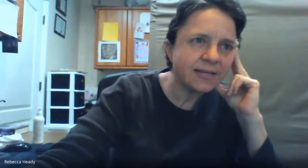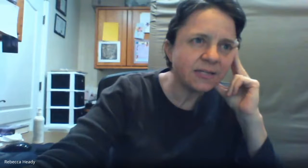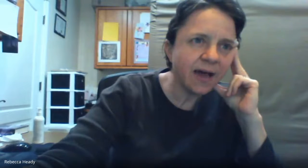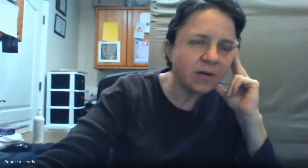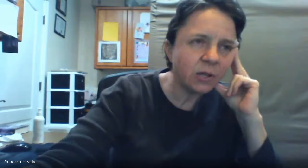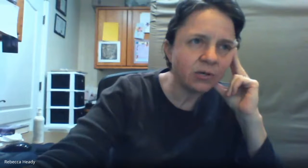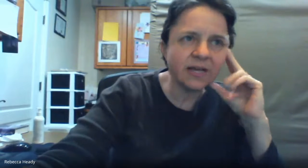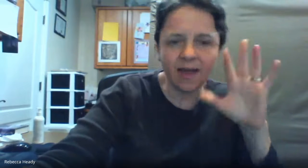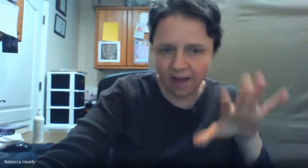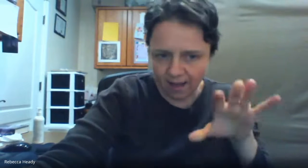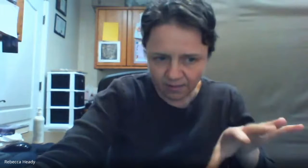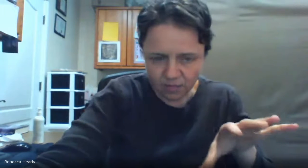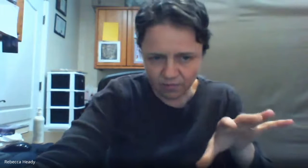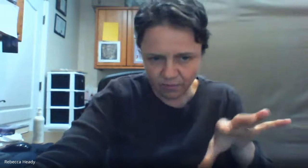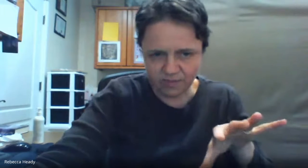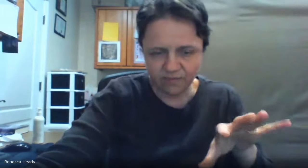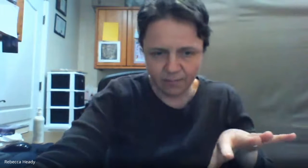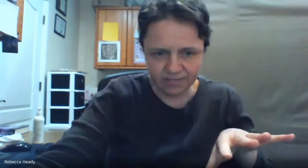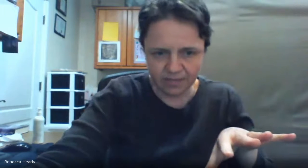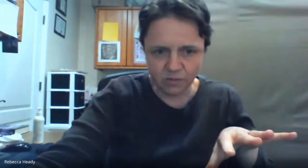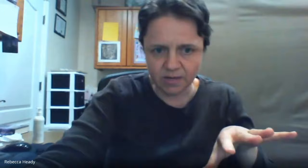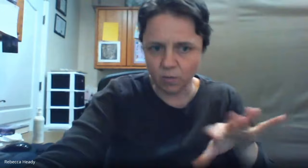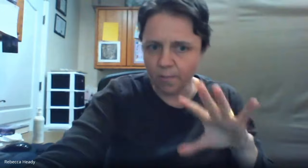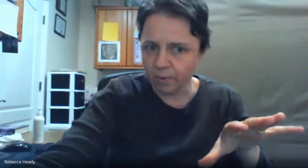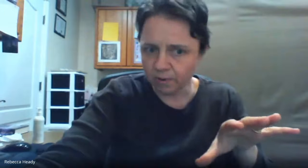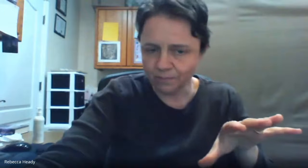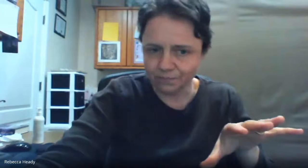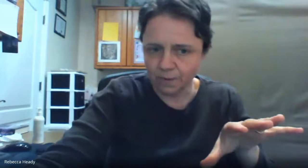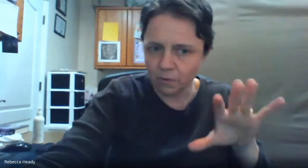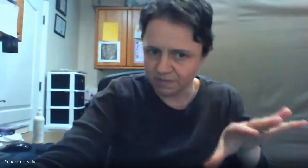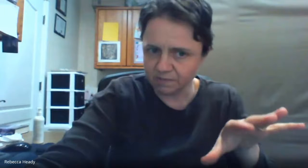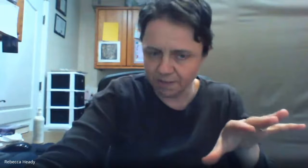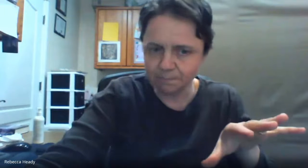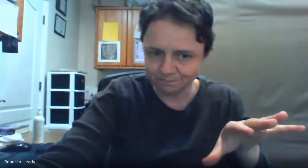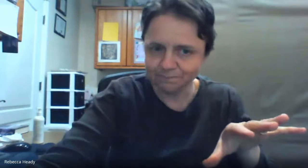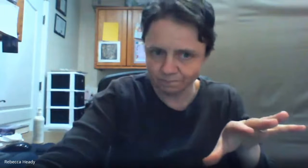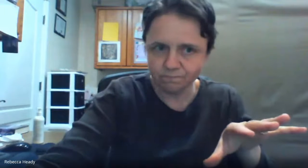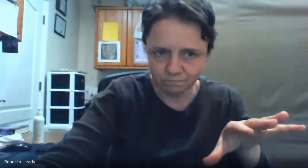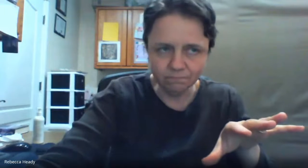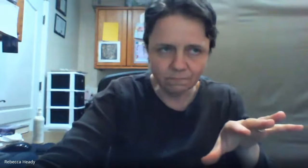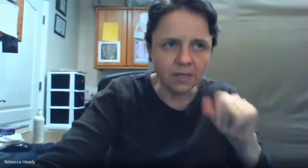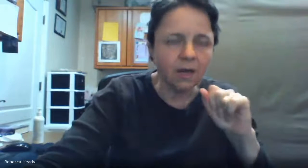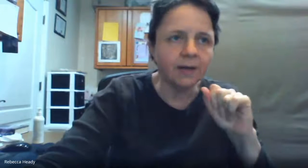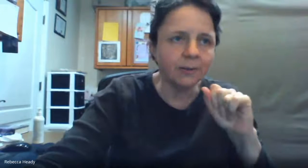guys haven't learned, Ellie, you've learned some family signs, right? You remember most of them?